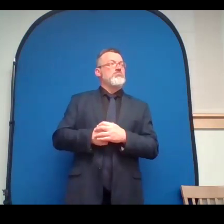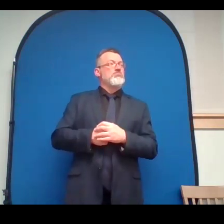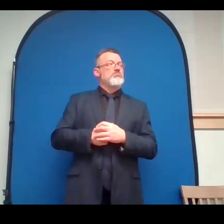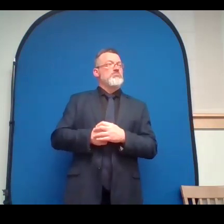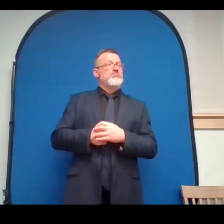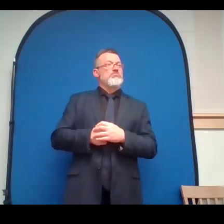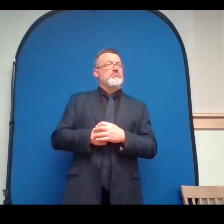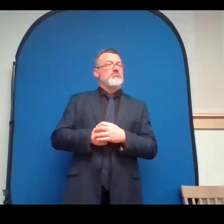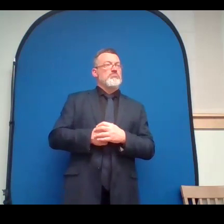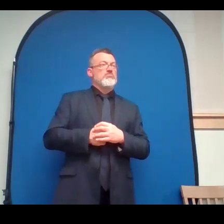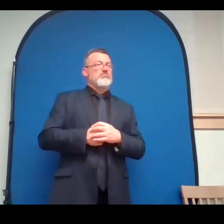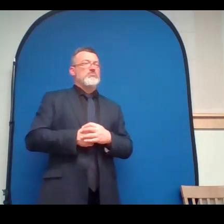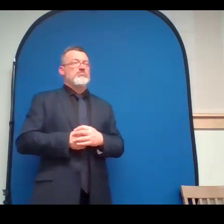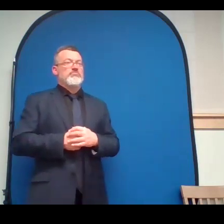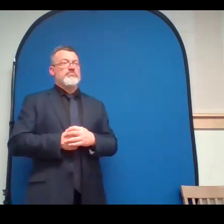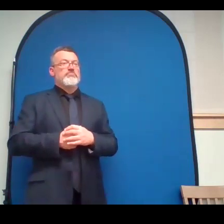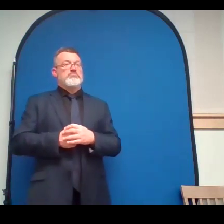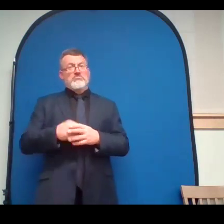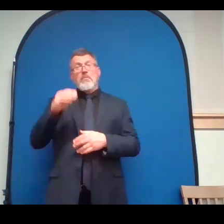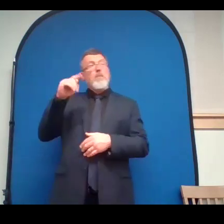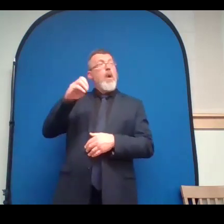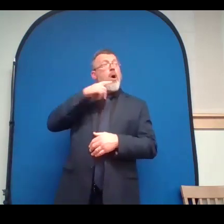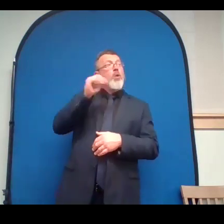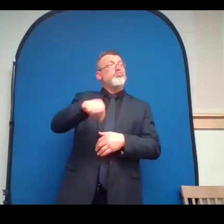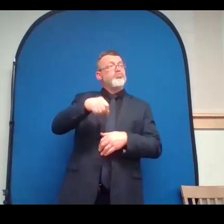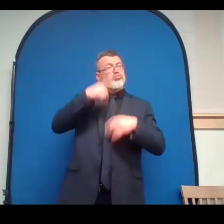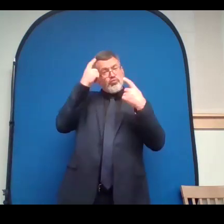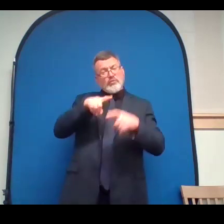just he agreed to do it, and that was the decision we wanted to